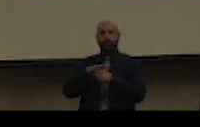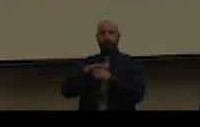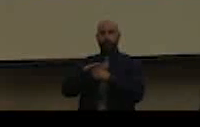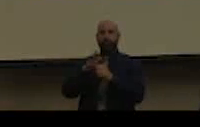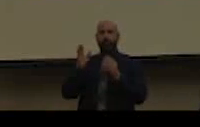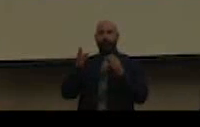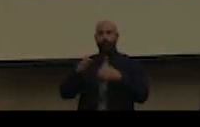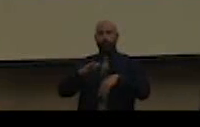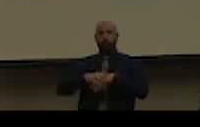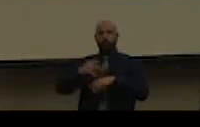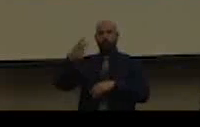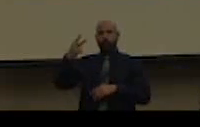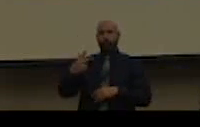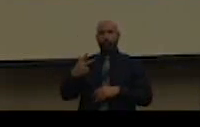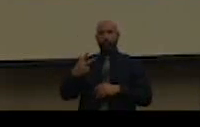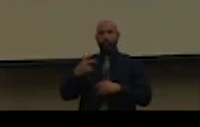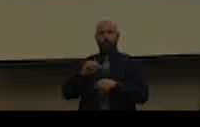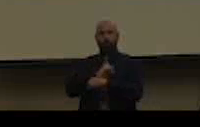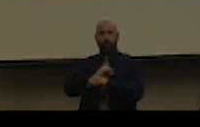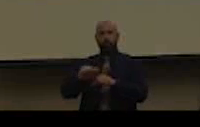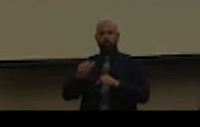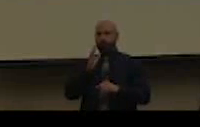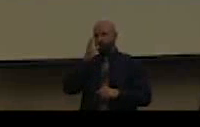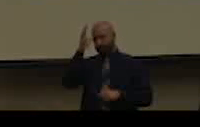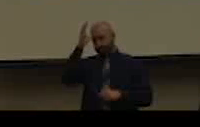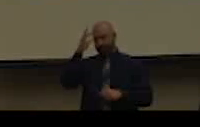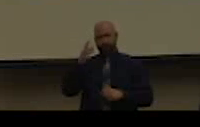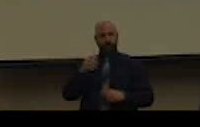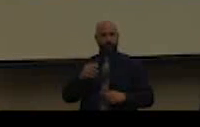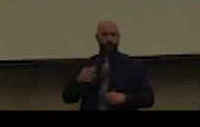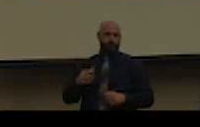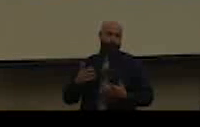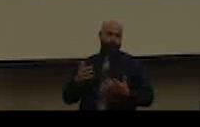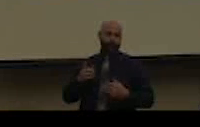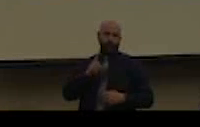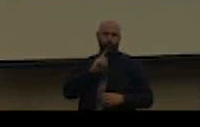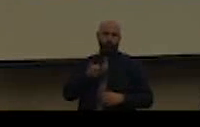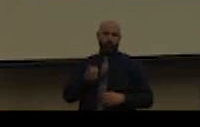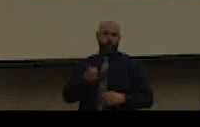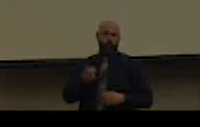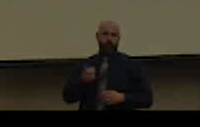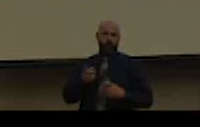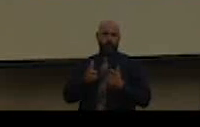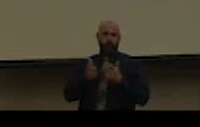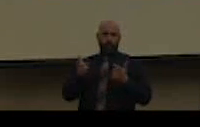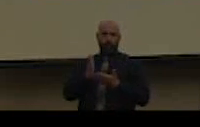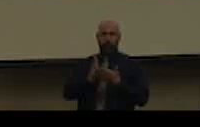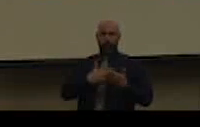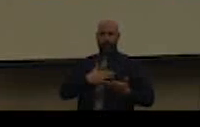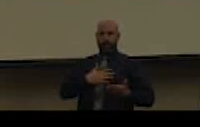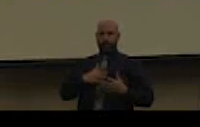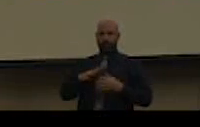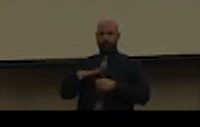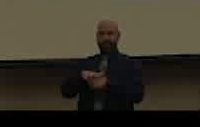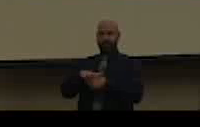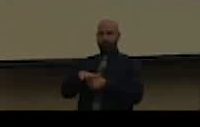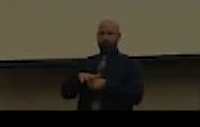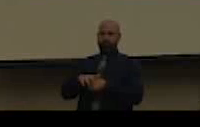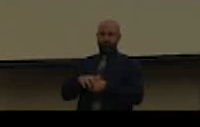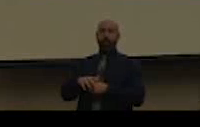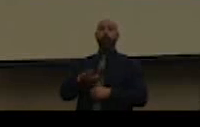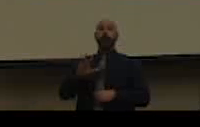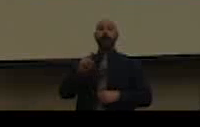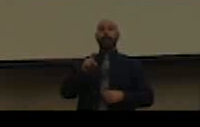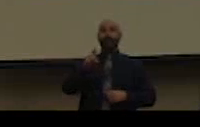on the 2/3 of the working parents, because that's not the case in a large part of my district, but the need is still there for the children to be ready